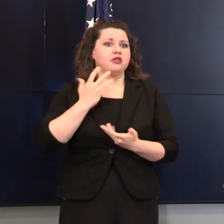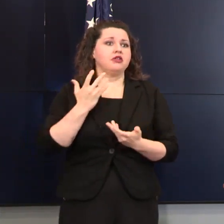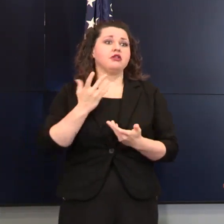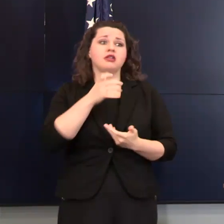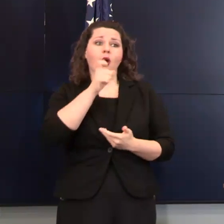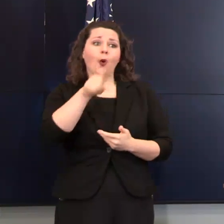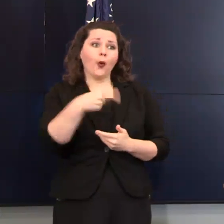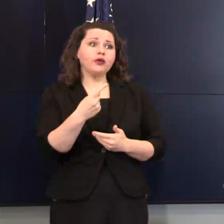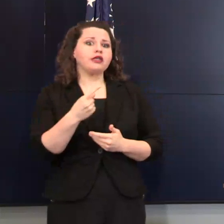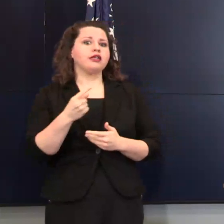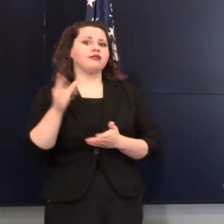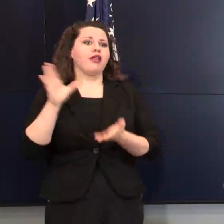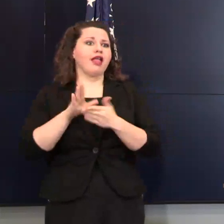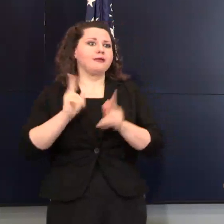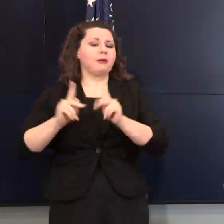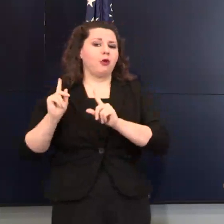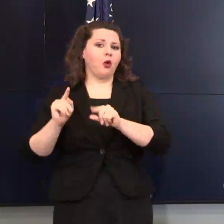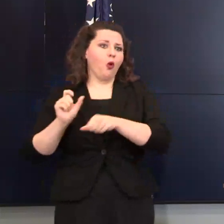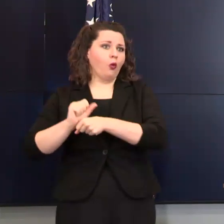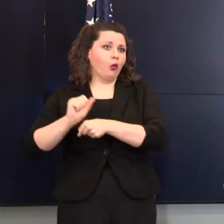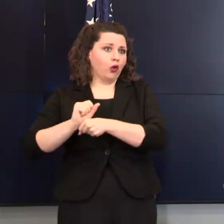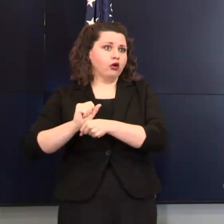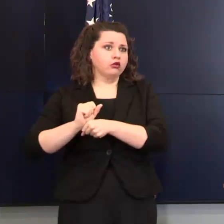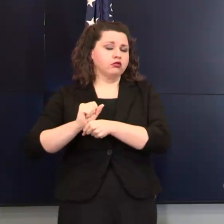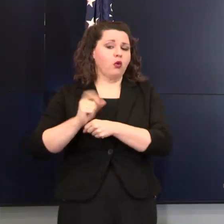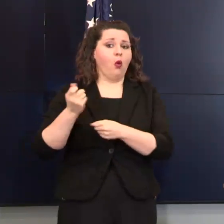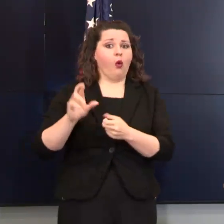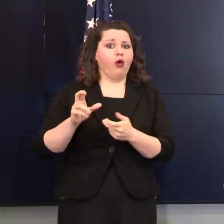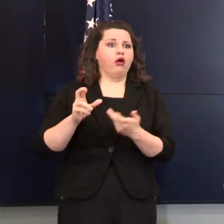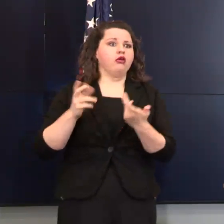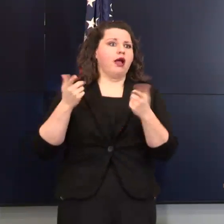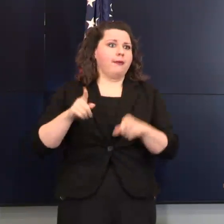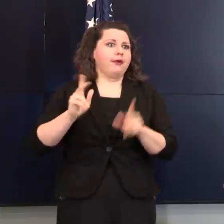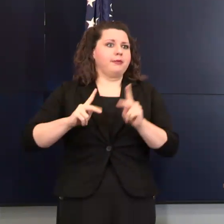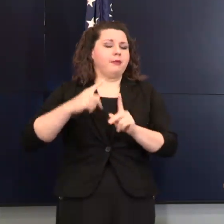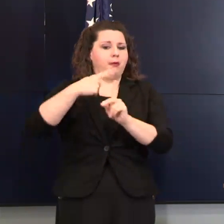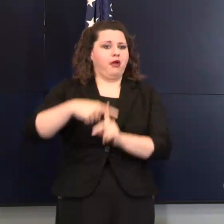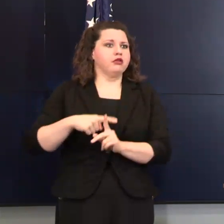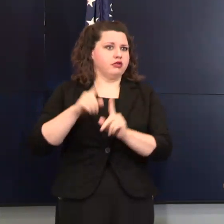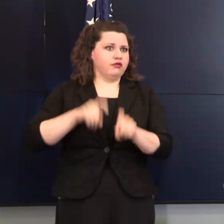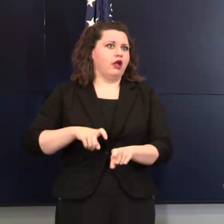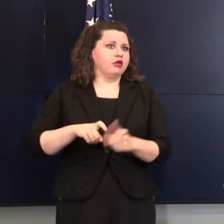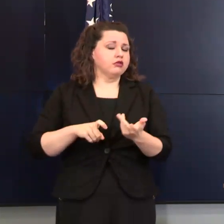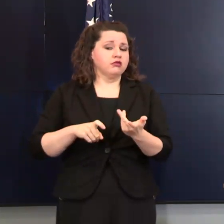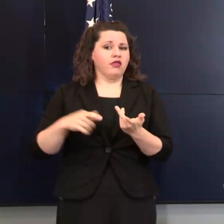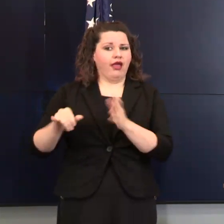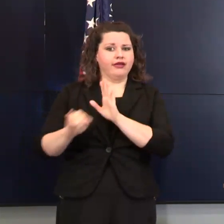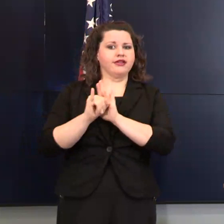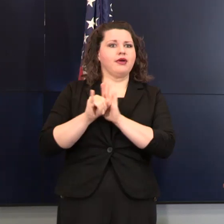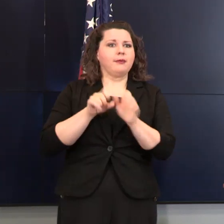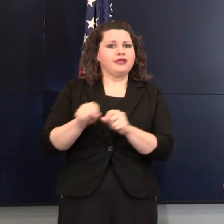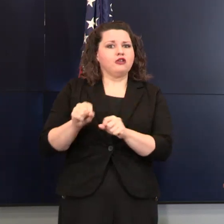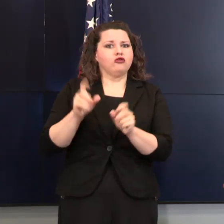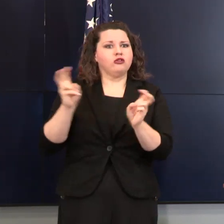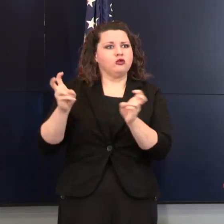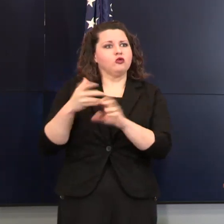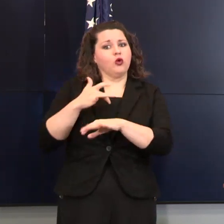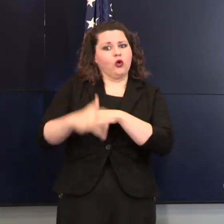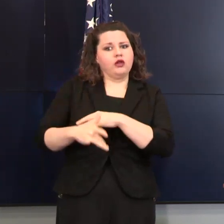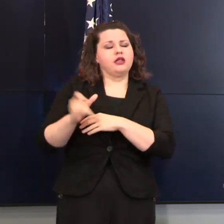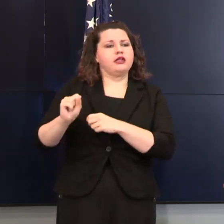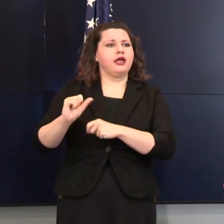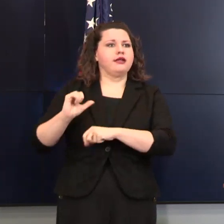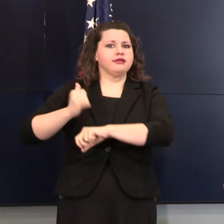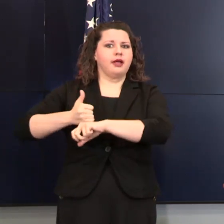way. The Department of Public Health is working closely with our long-term care facilities and our food processors that